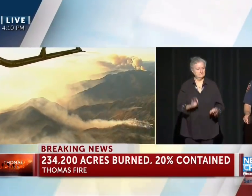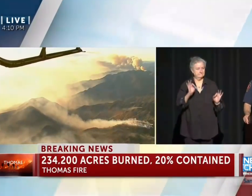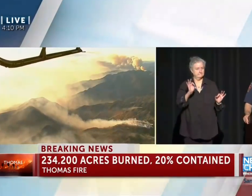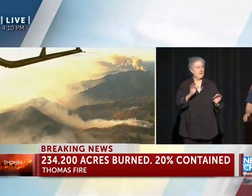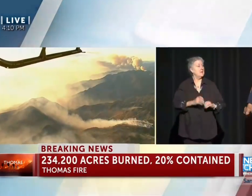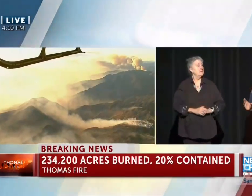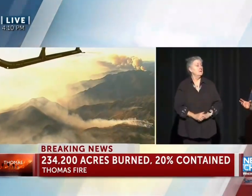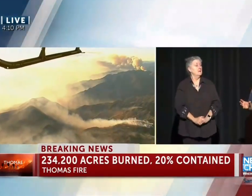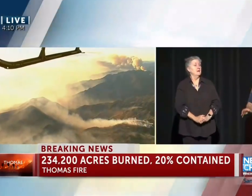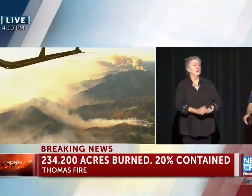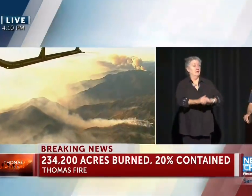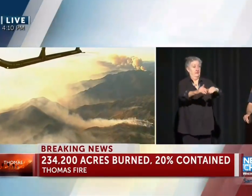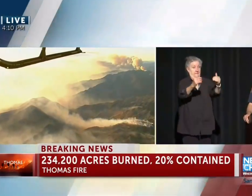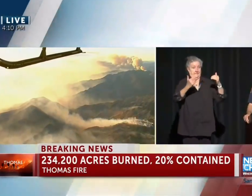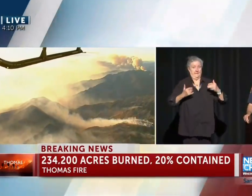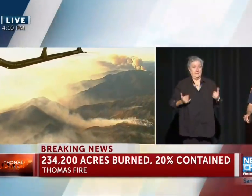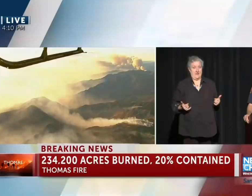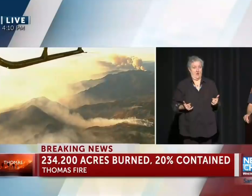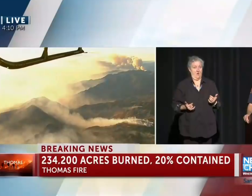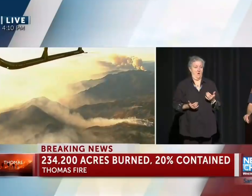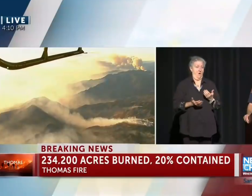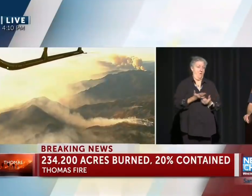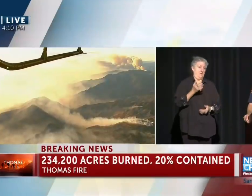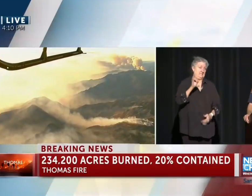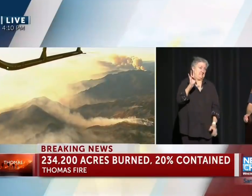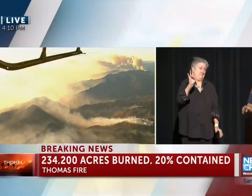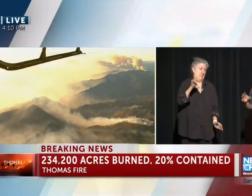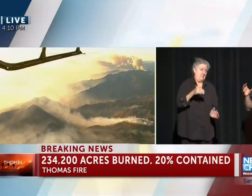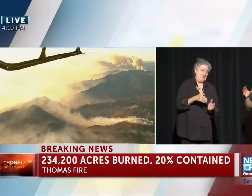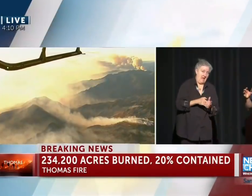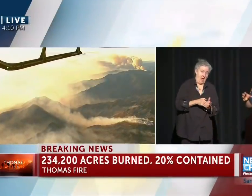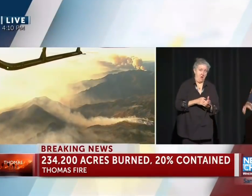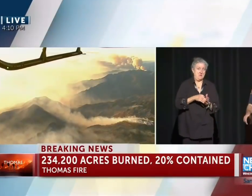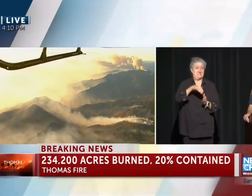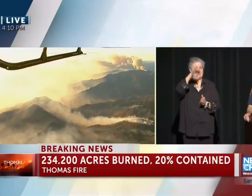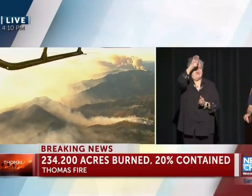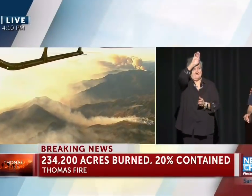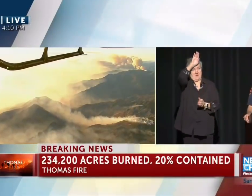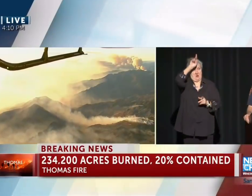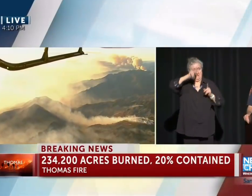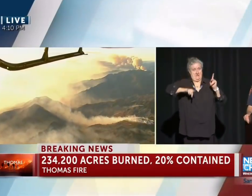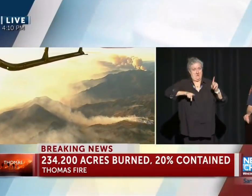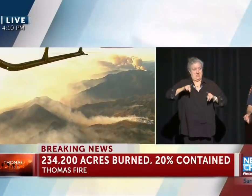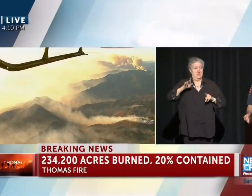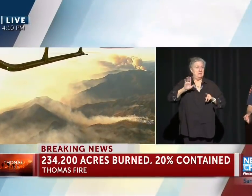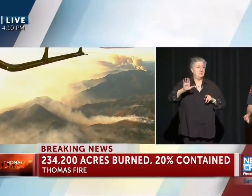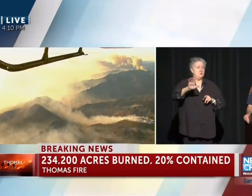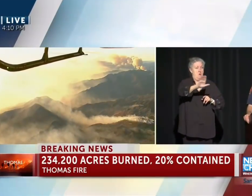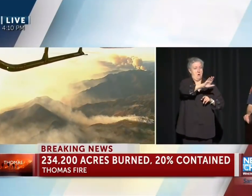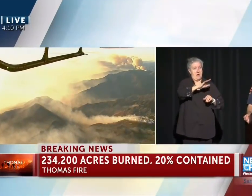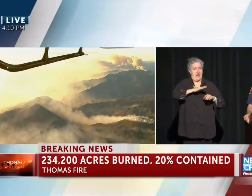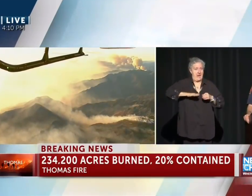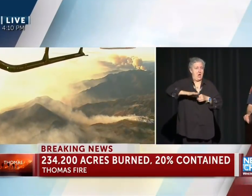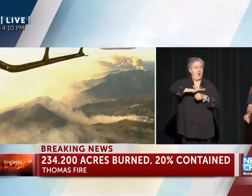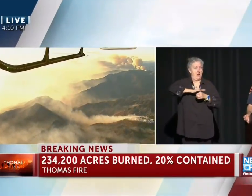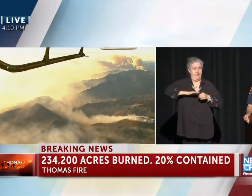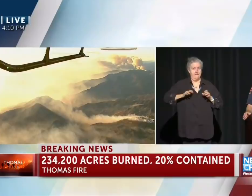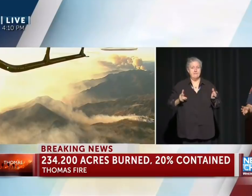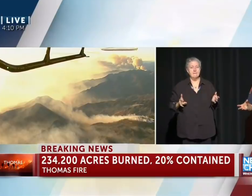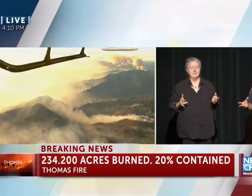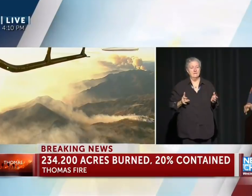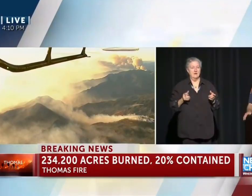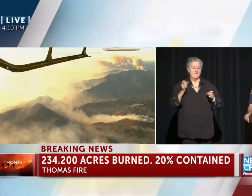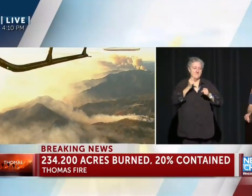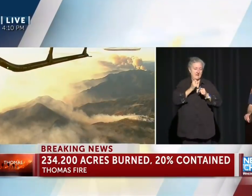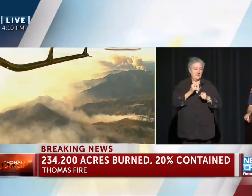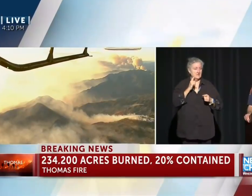Fantastic. Right now there's almost 7,000 firefighters in your neighborhood fighting this fire. You